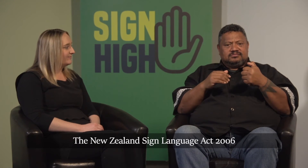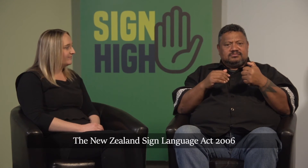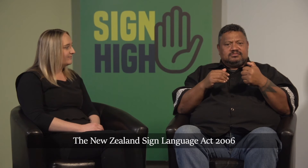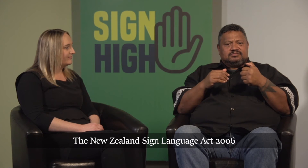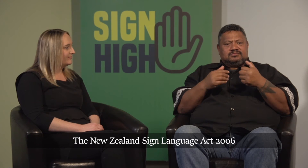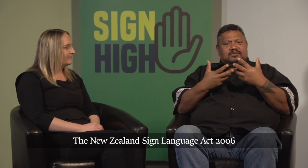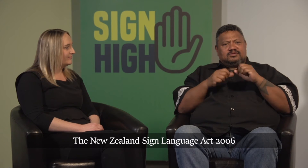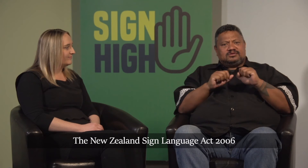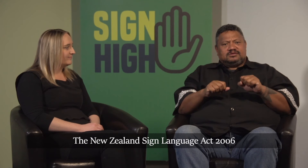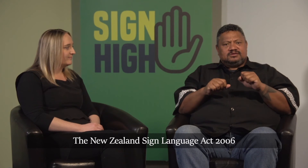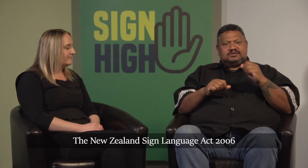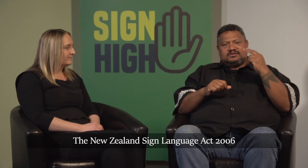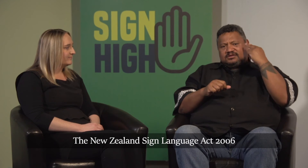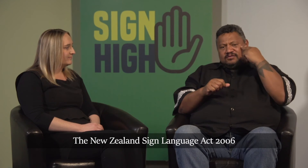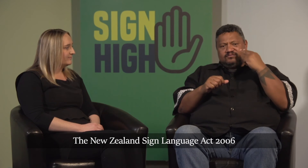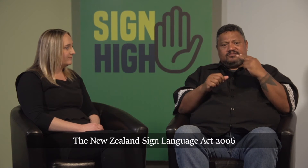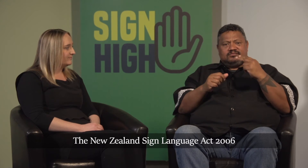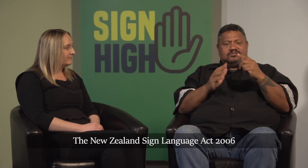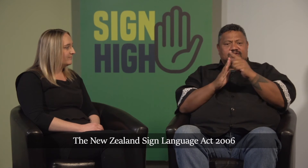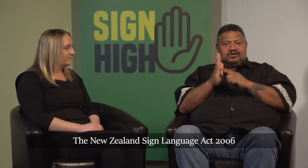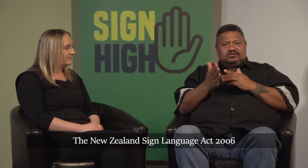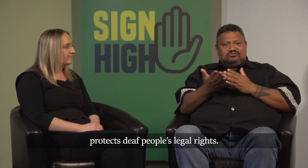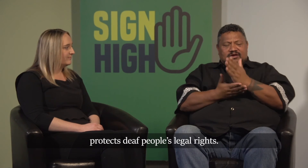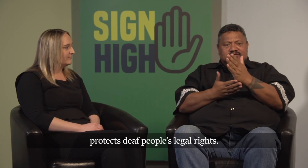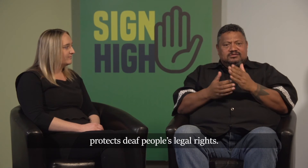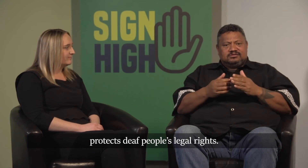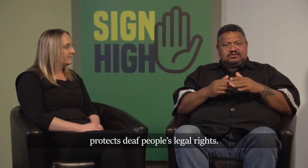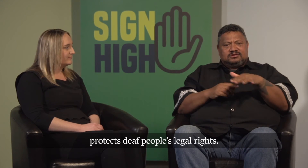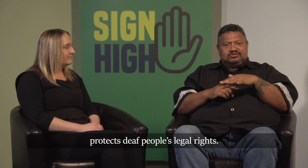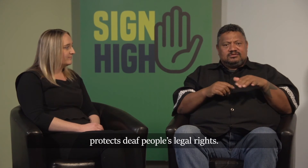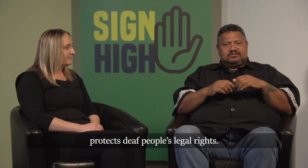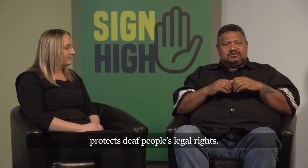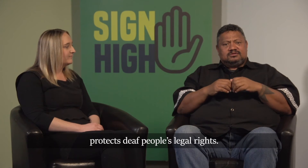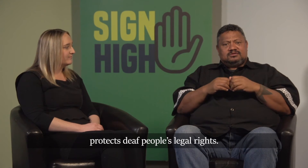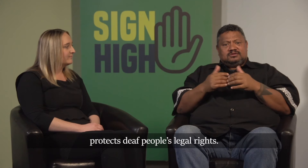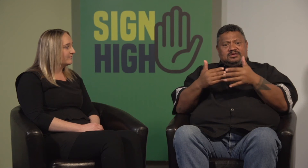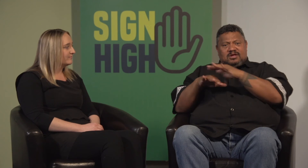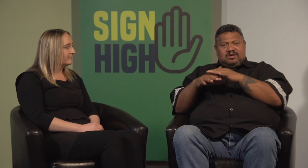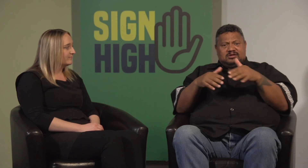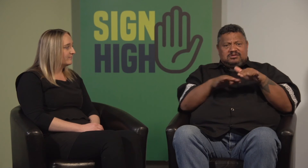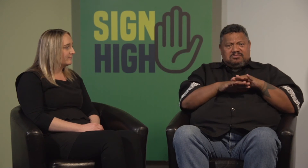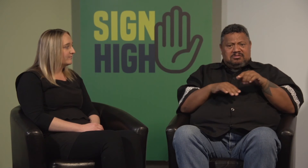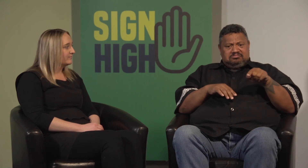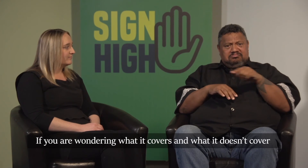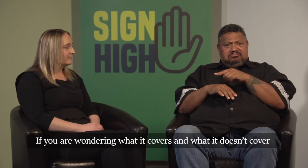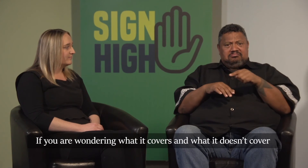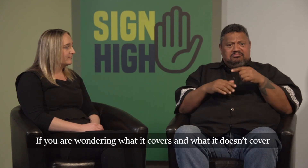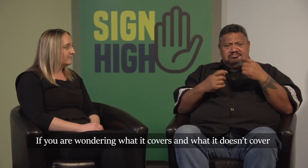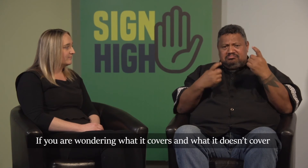The New Zealand Sign Language Act 2006 protects deaf people's legal rights. If you are wondering